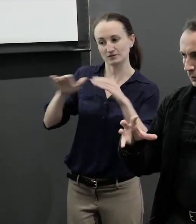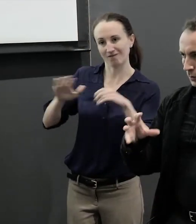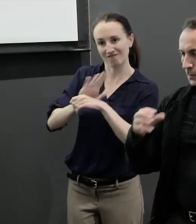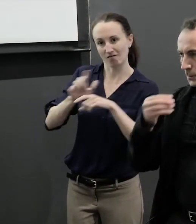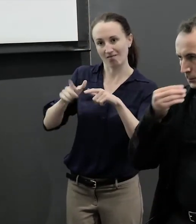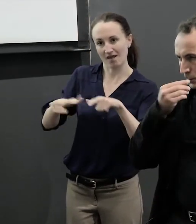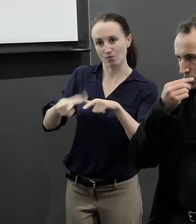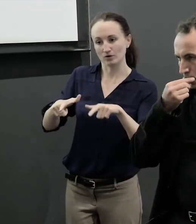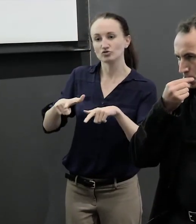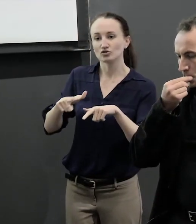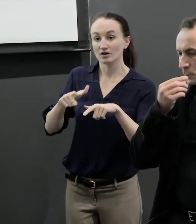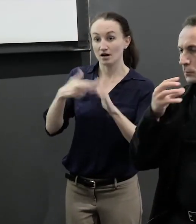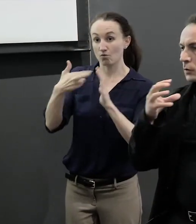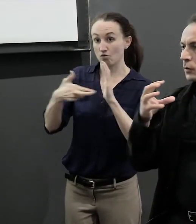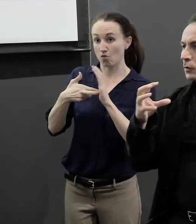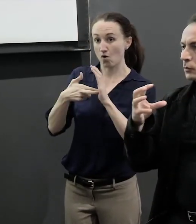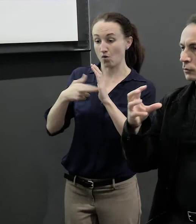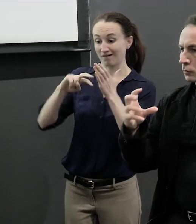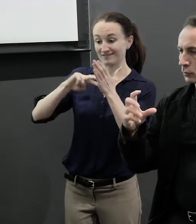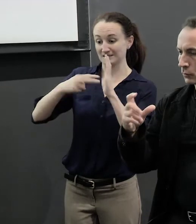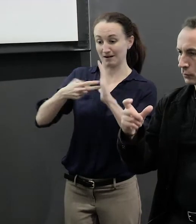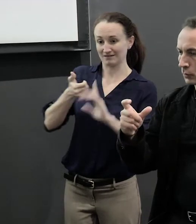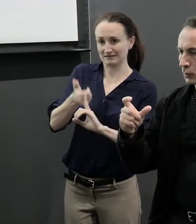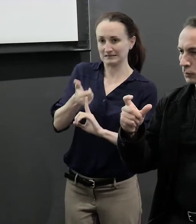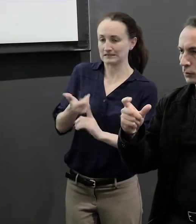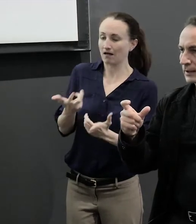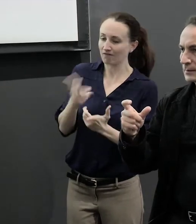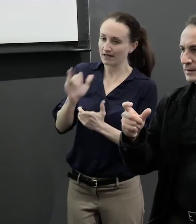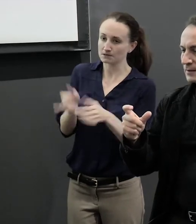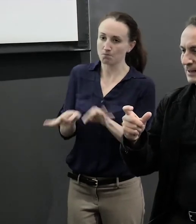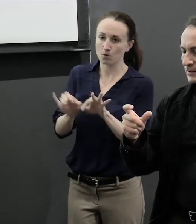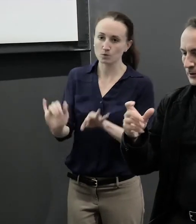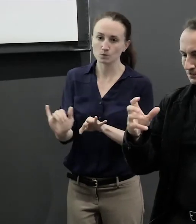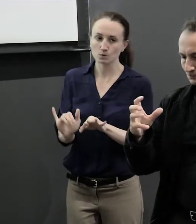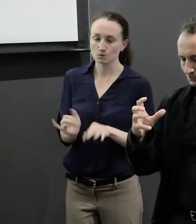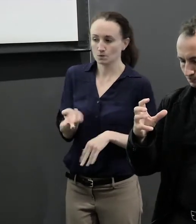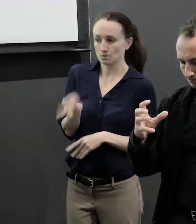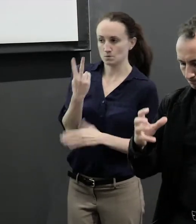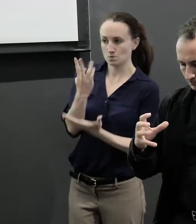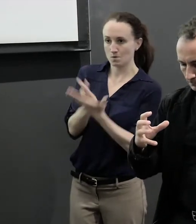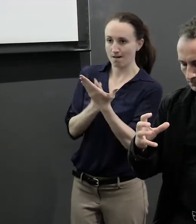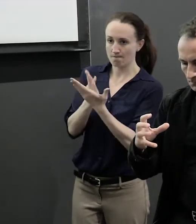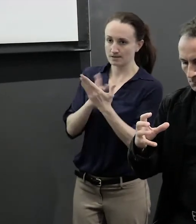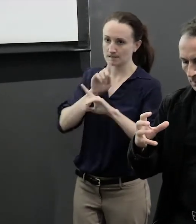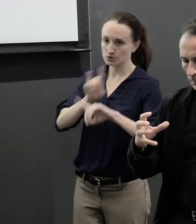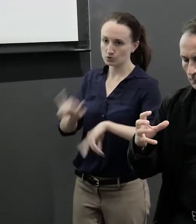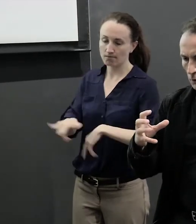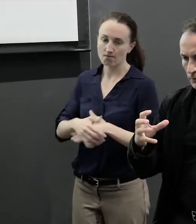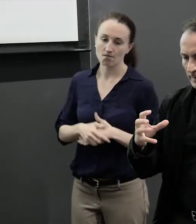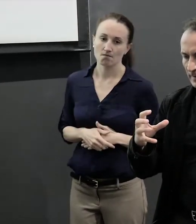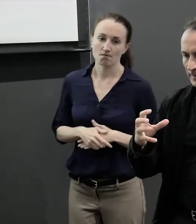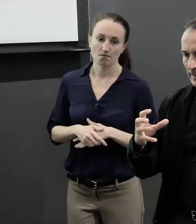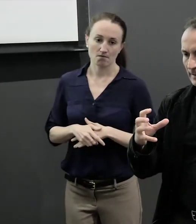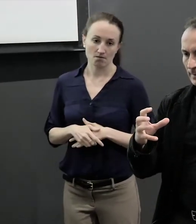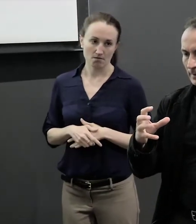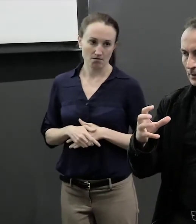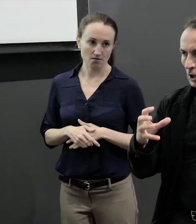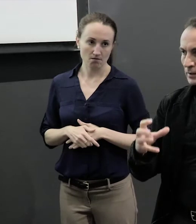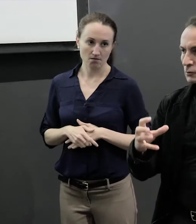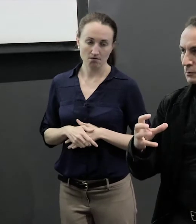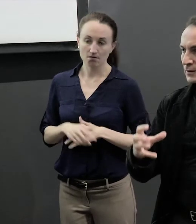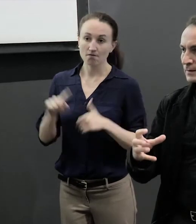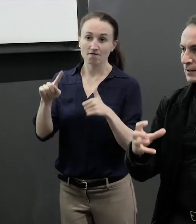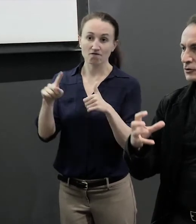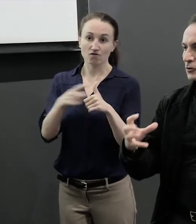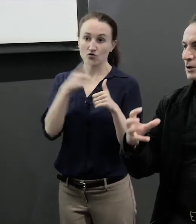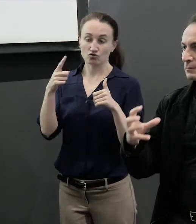So, and with the role of semantics, I guess, in that. Two elements of answer. The first is that an